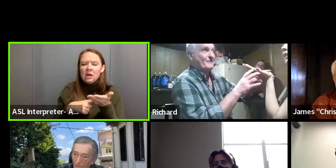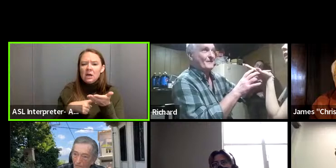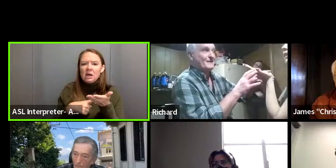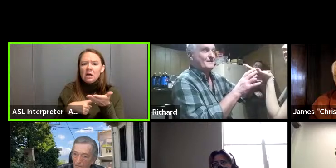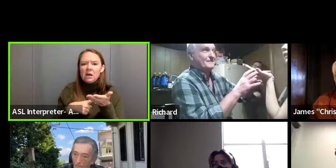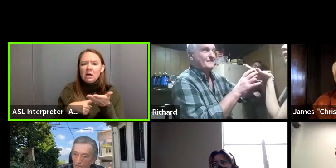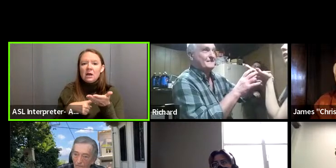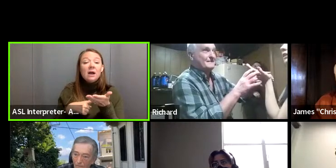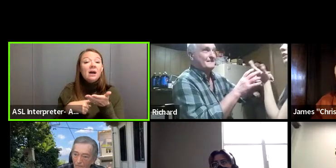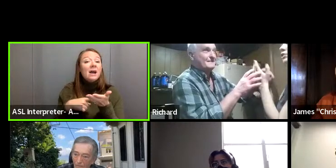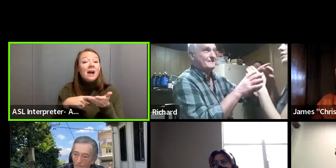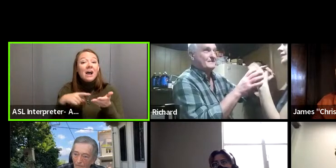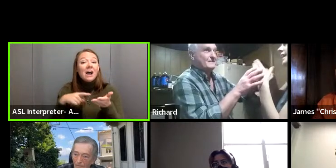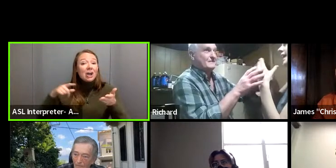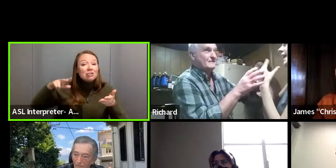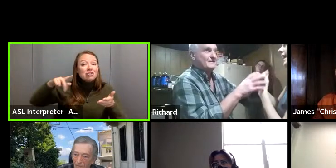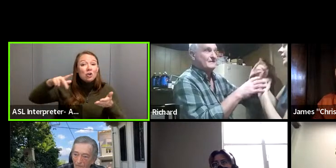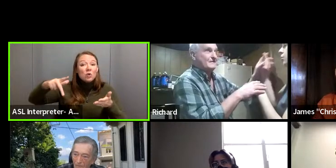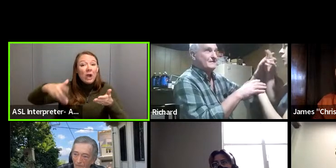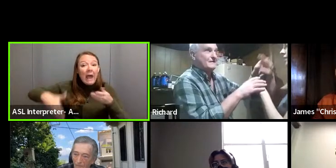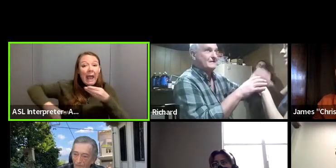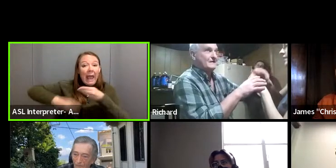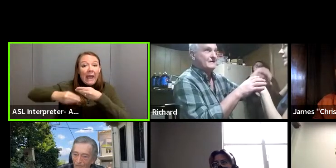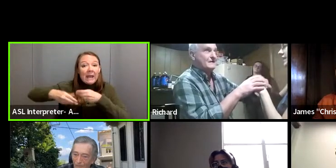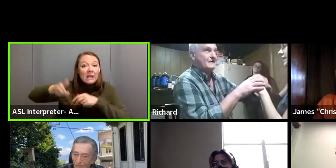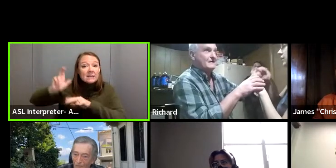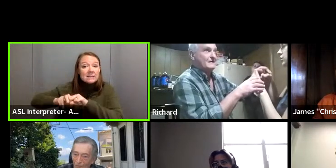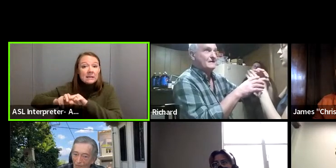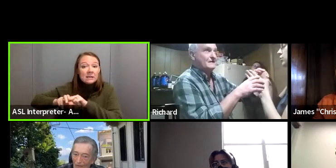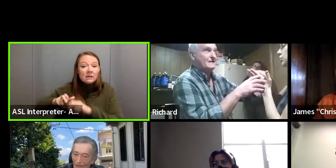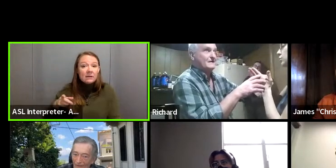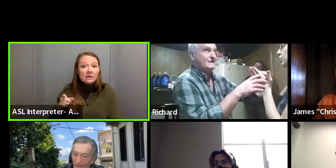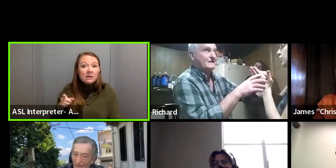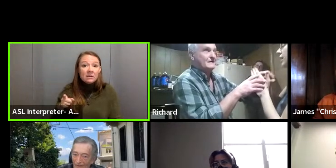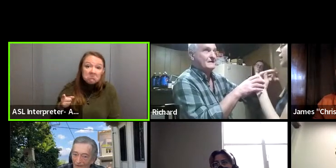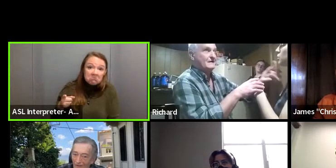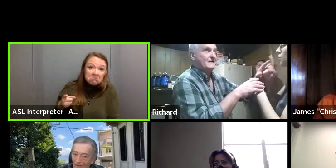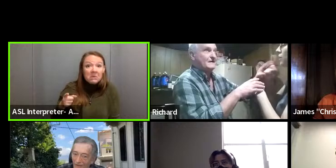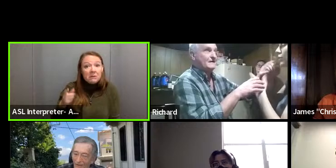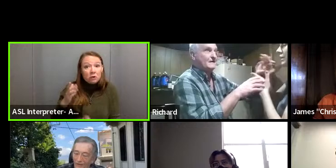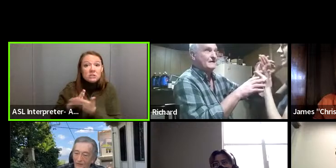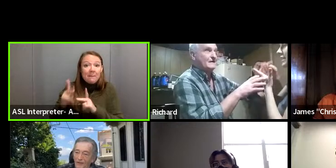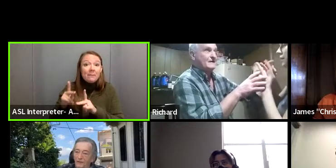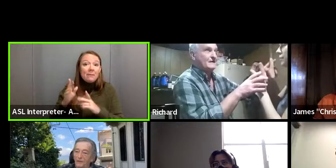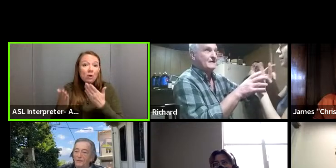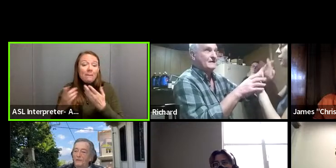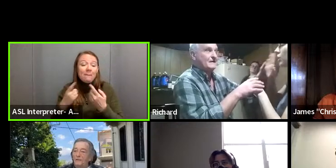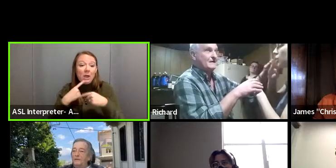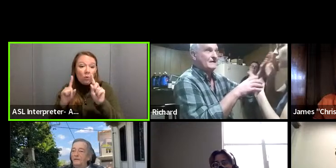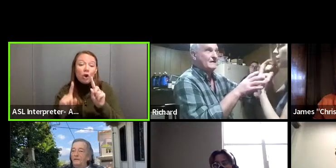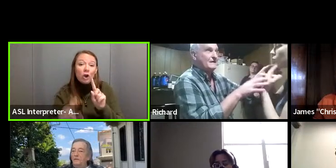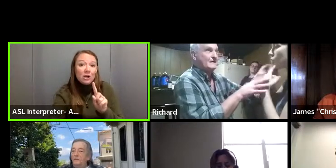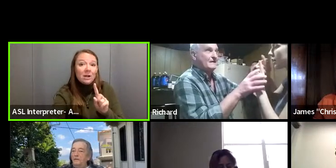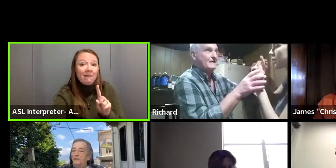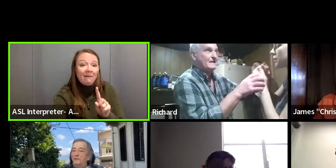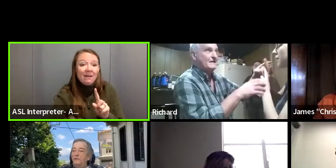on a scooter is not, I'm sure for some people that might work, but understand that these are often,